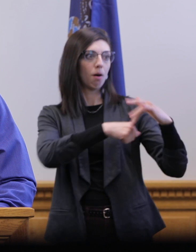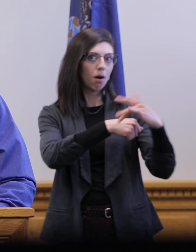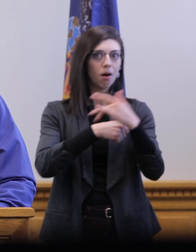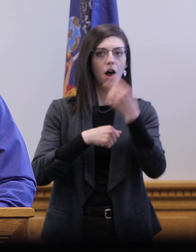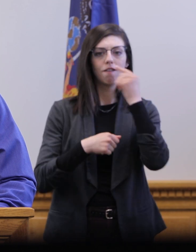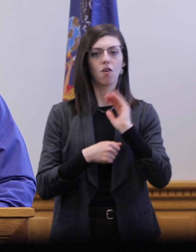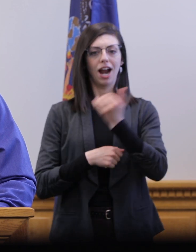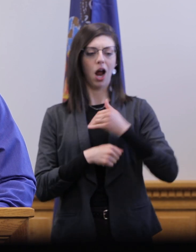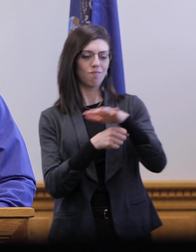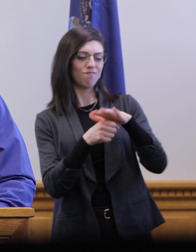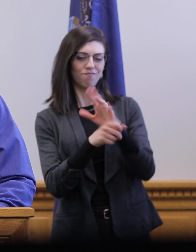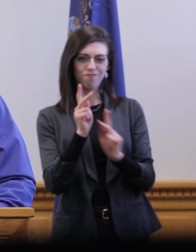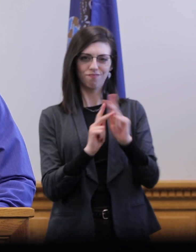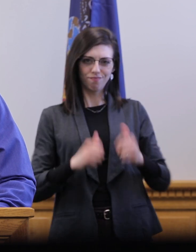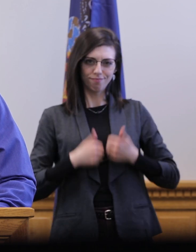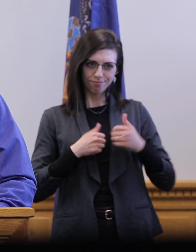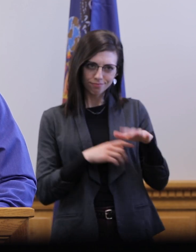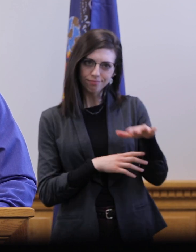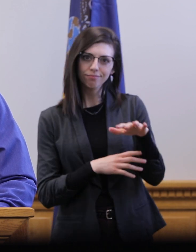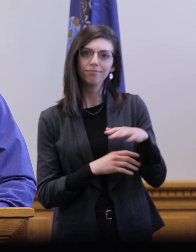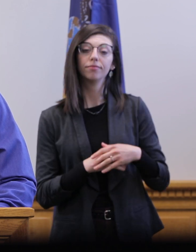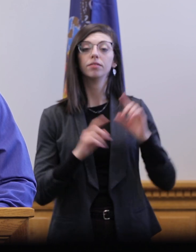residents. As of today,